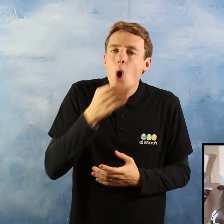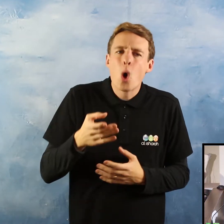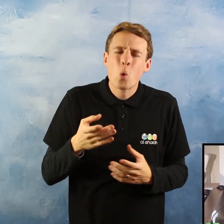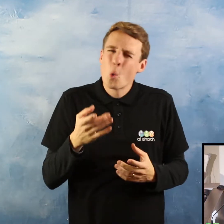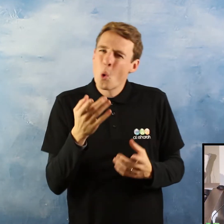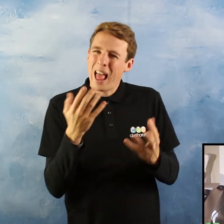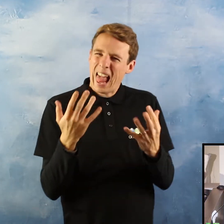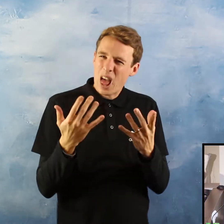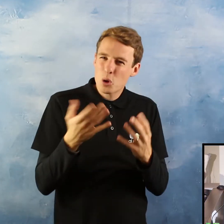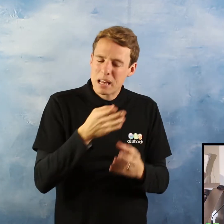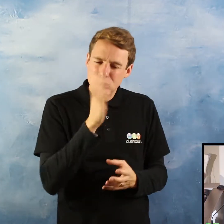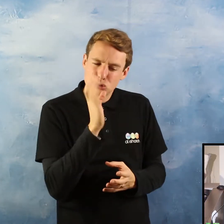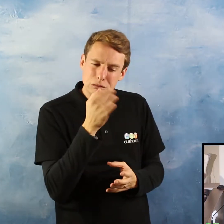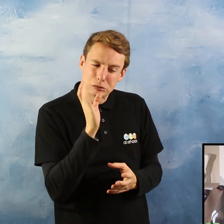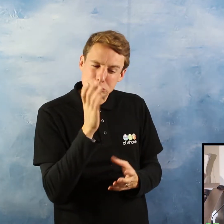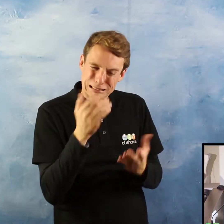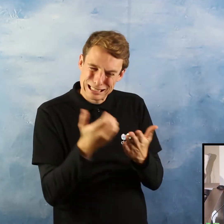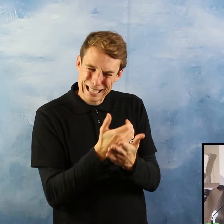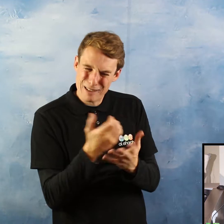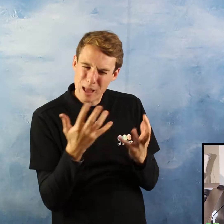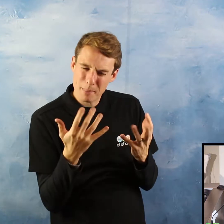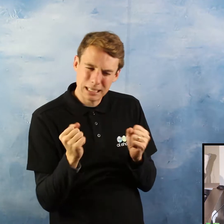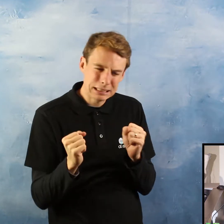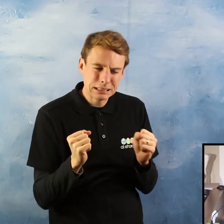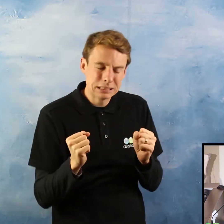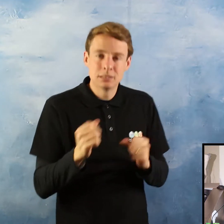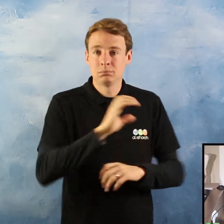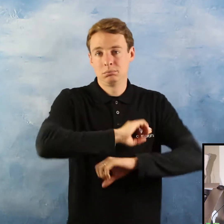Meaning alcohol, no good, no good, no good.